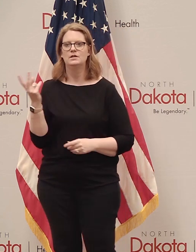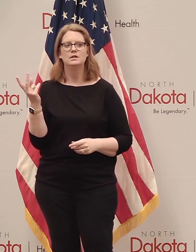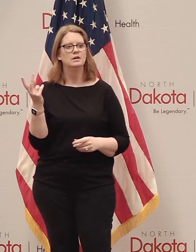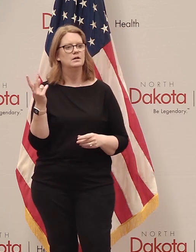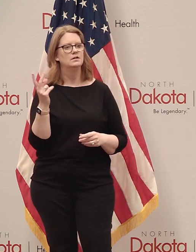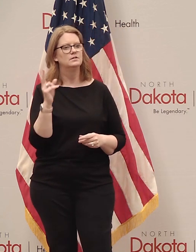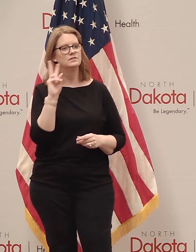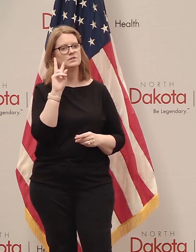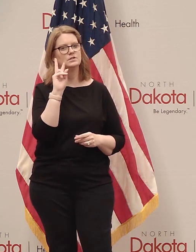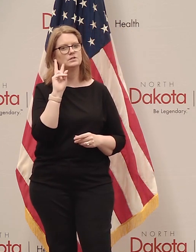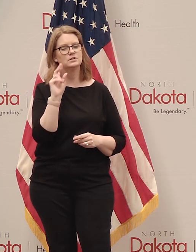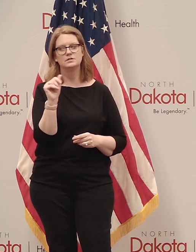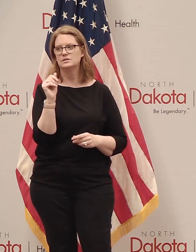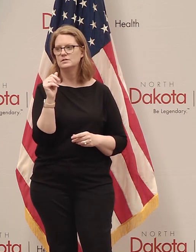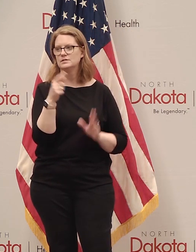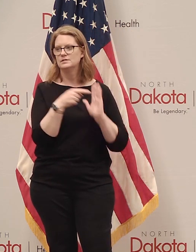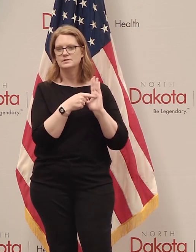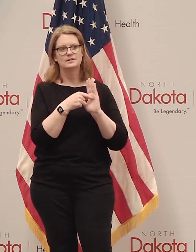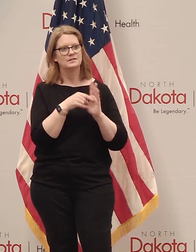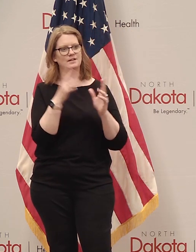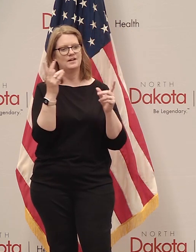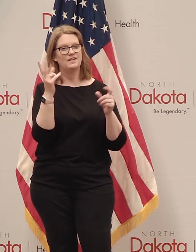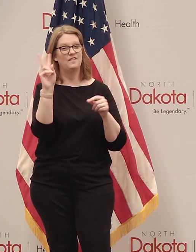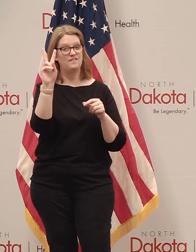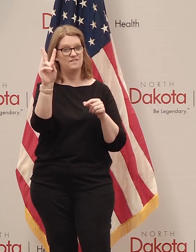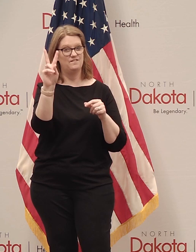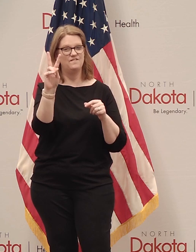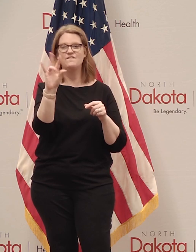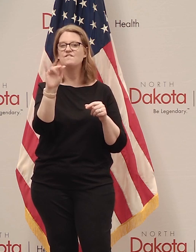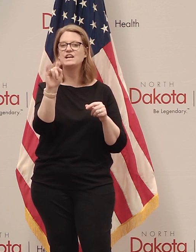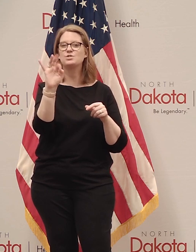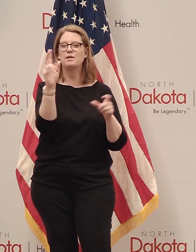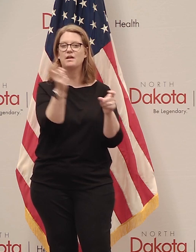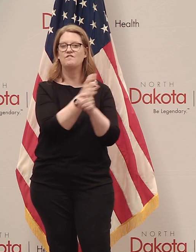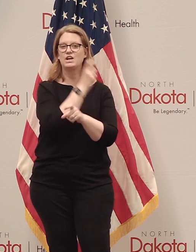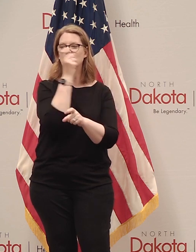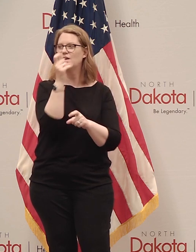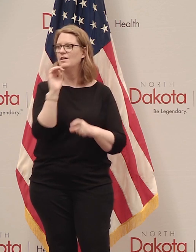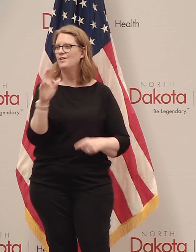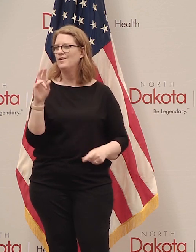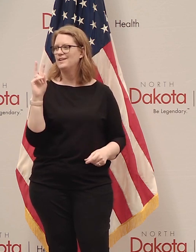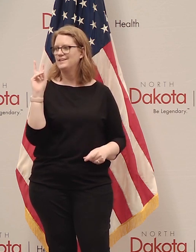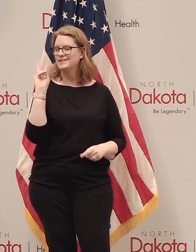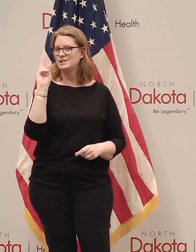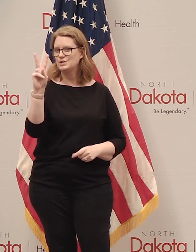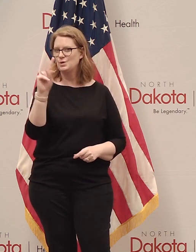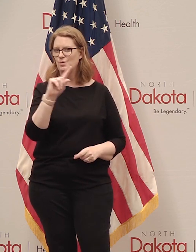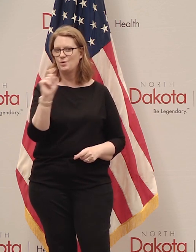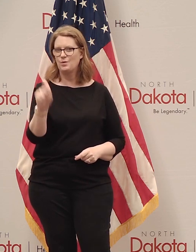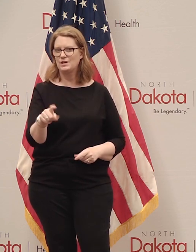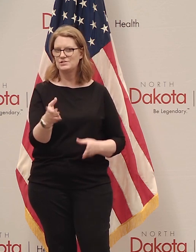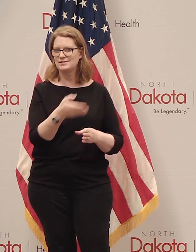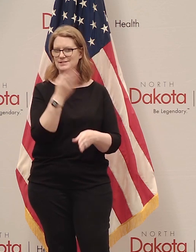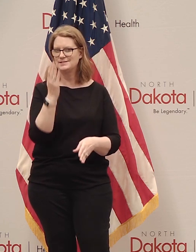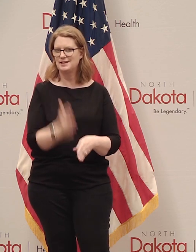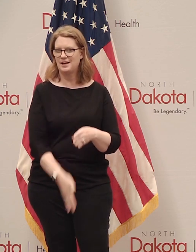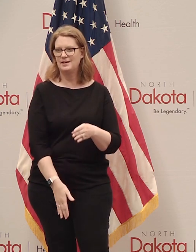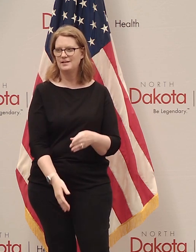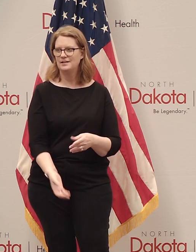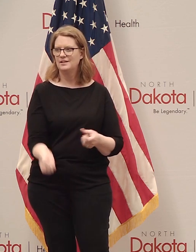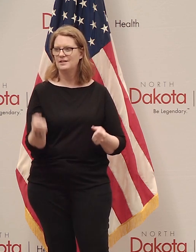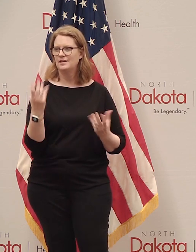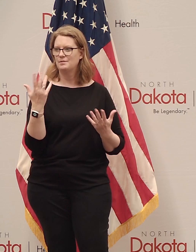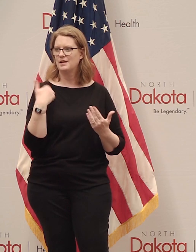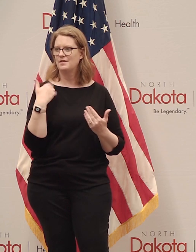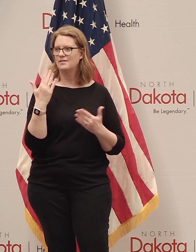Okay, I'm getting a signal. I either got the victory sign, or it's from Mike, or it's 2 questions remaining. But how many do you have left